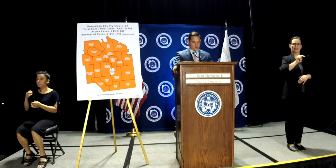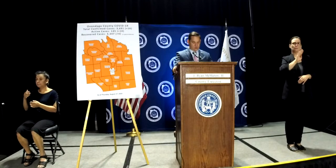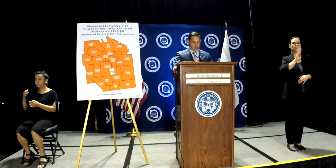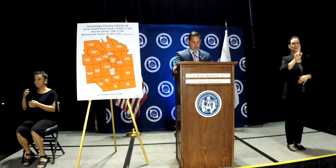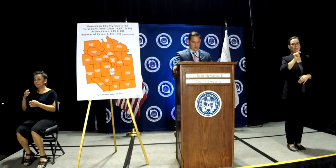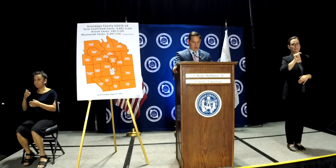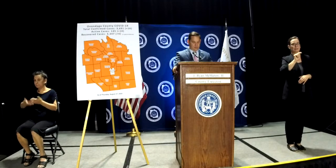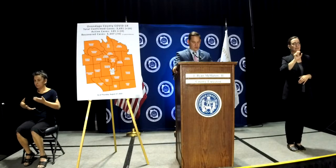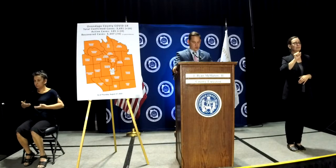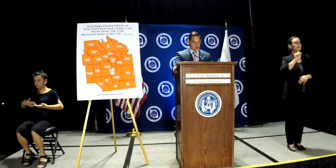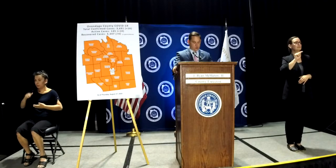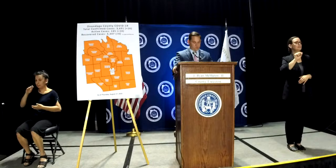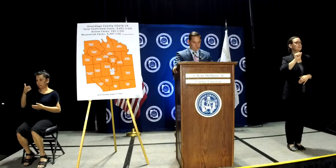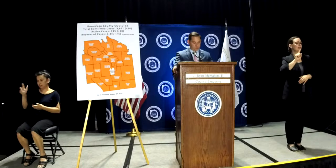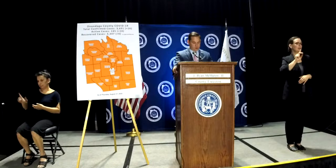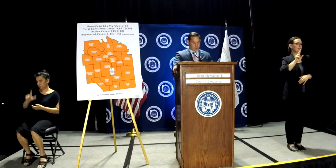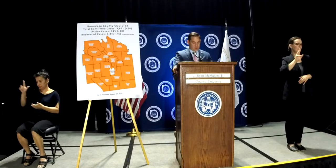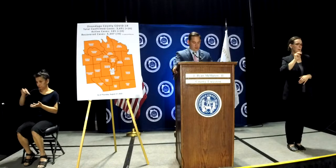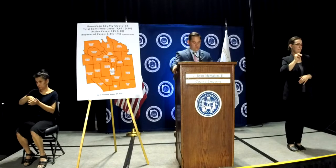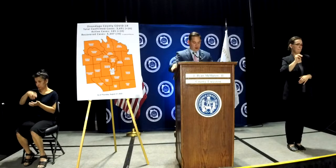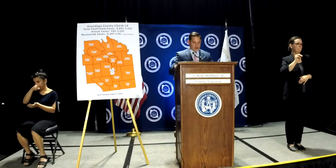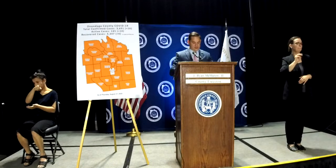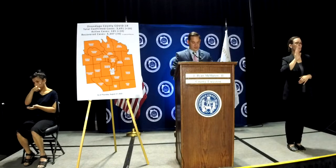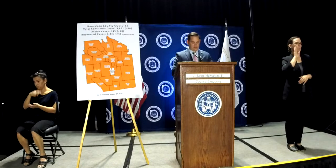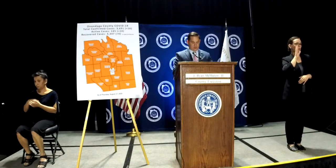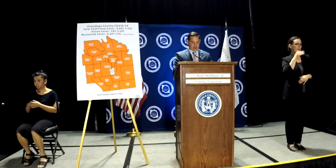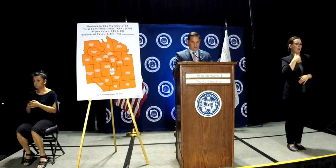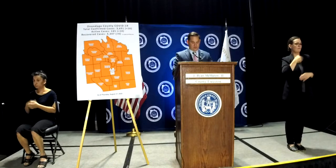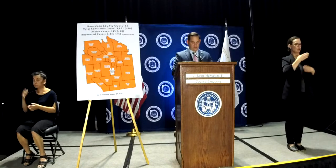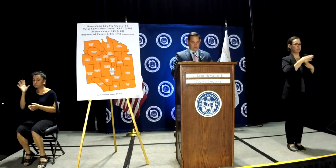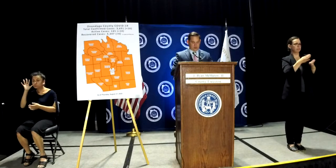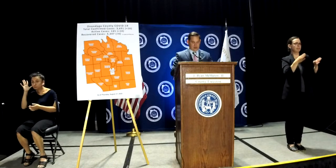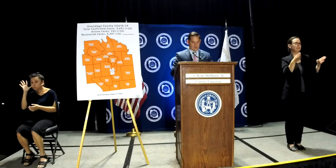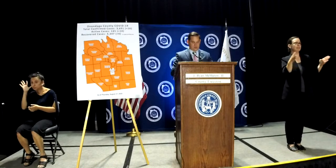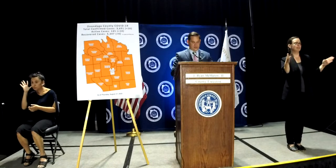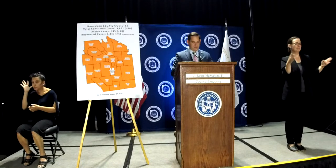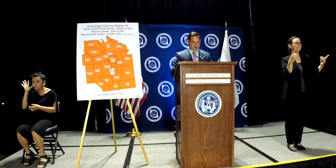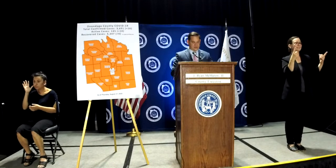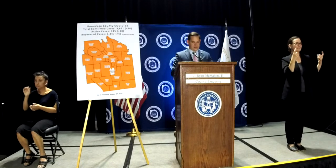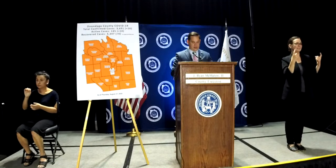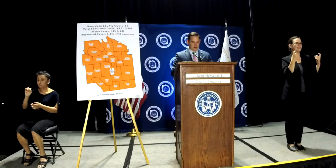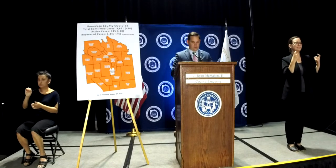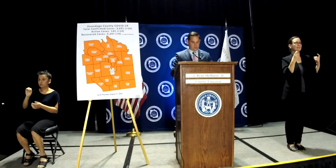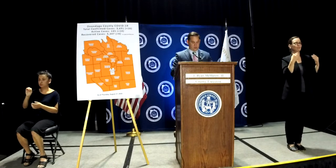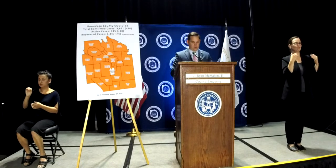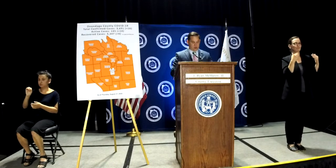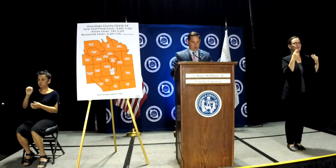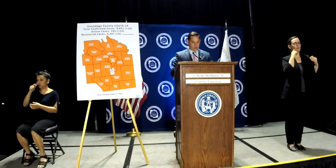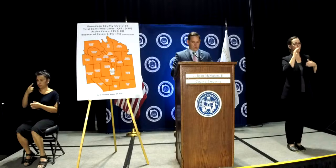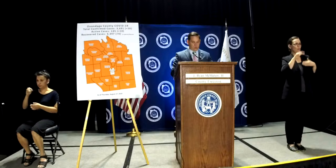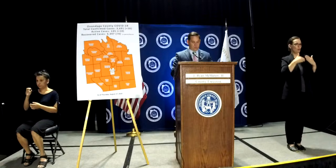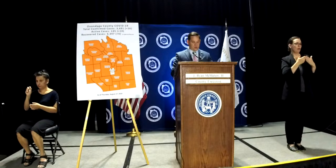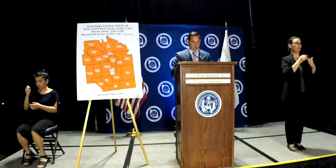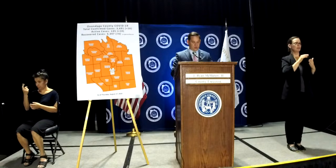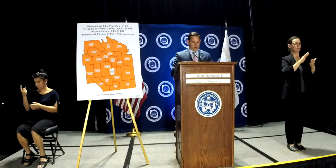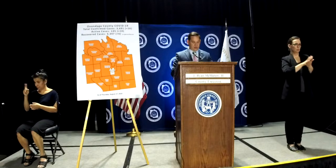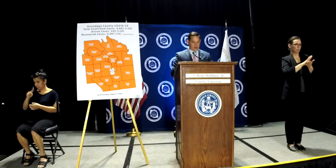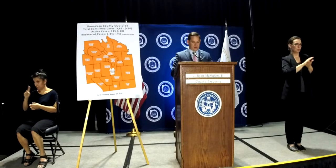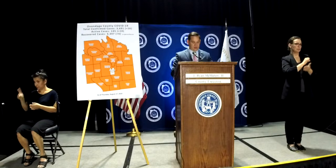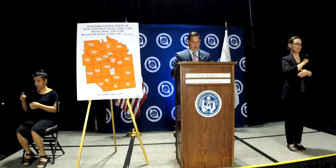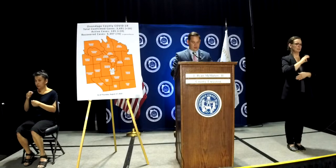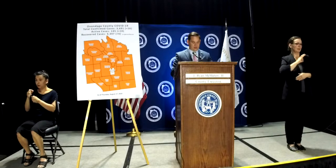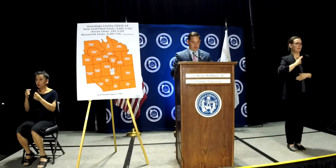at Wetzel Elementary School. And then Friday, September 11th, at MBT Bank Stadium, we will be